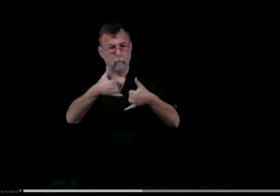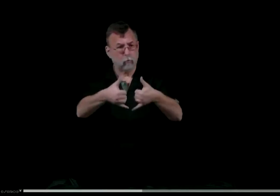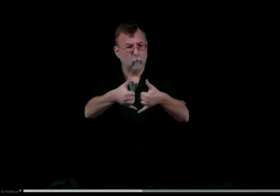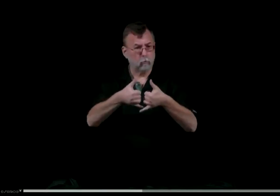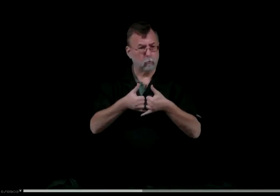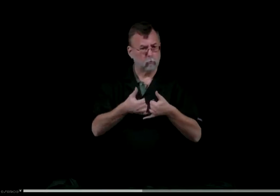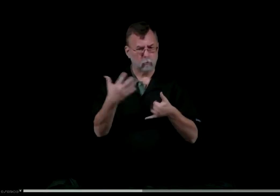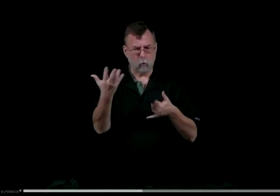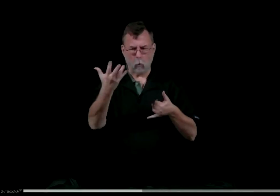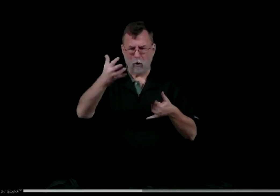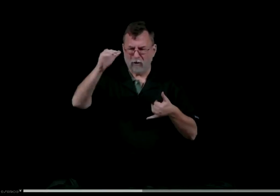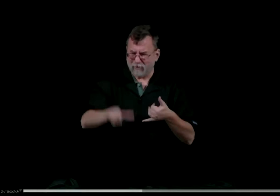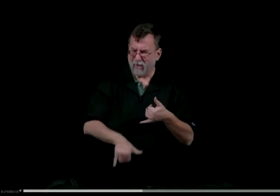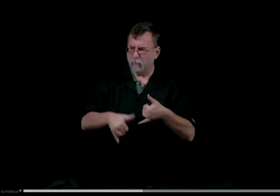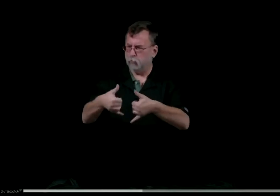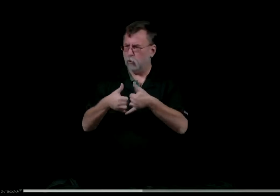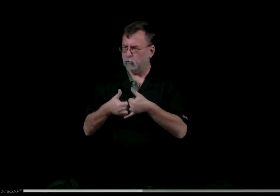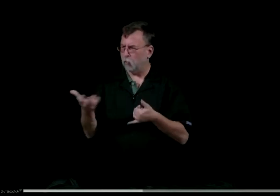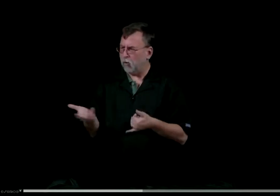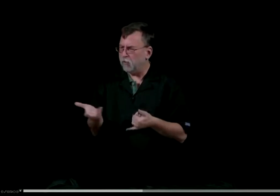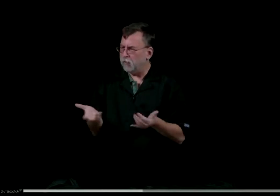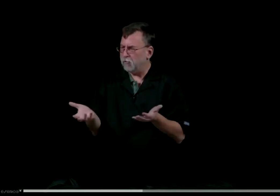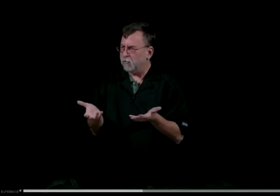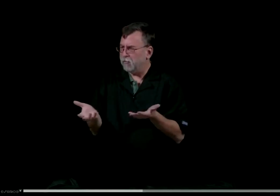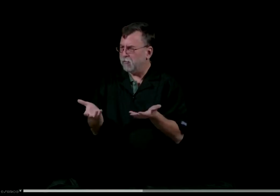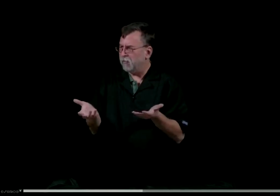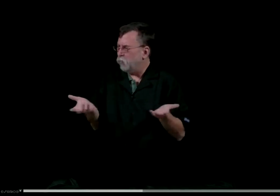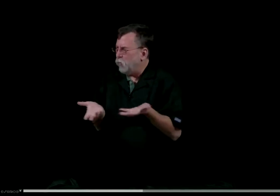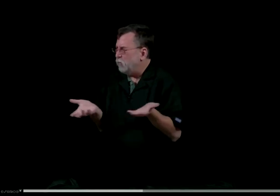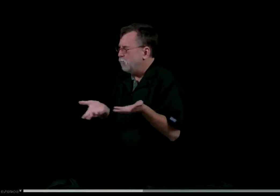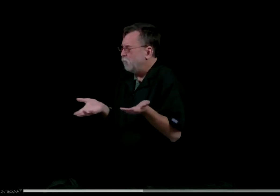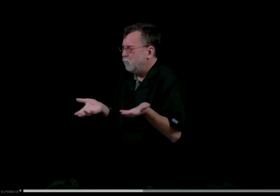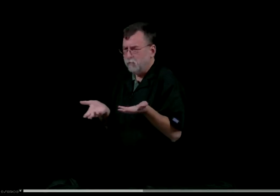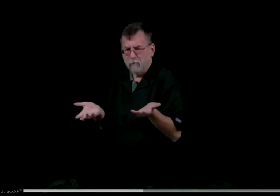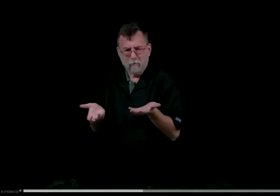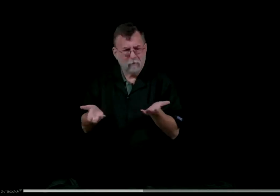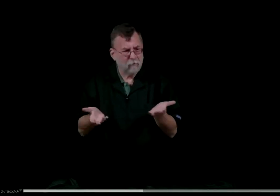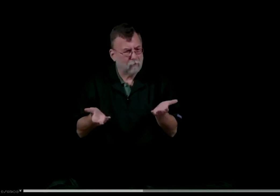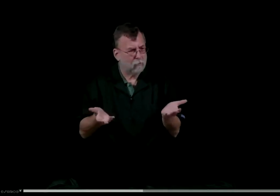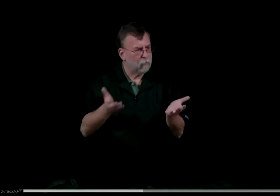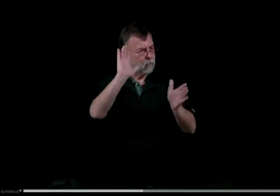See, the verse says a prize. What is that prize? What